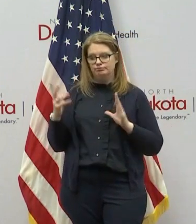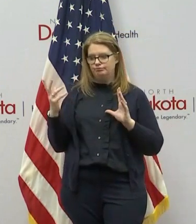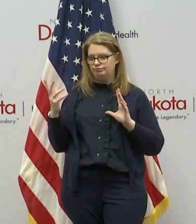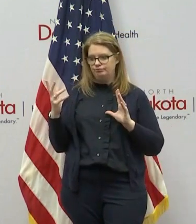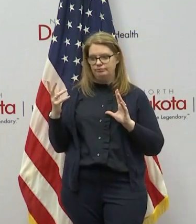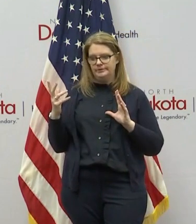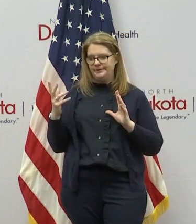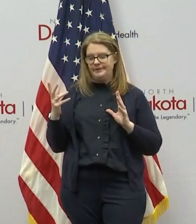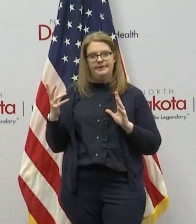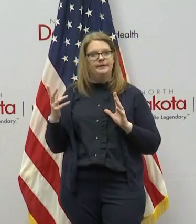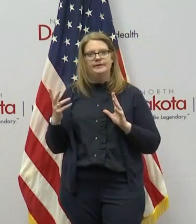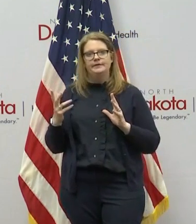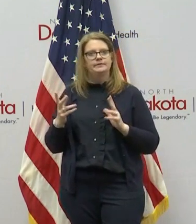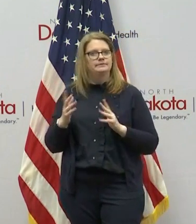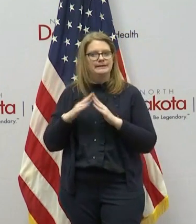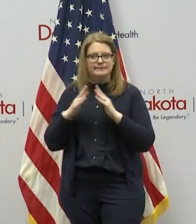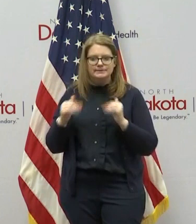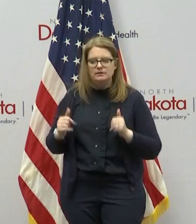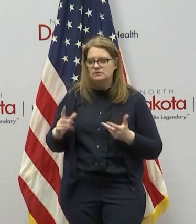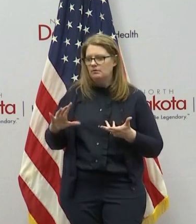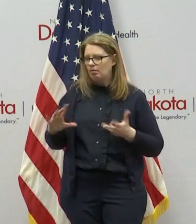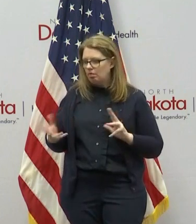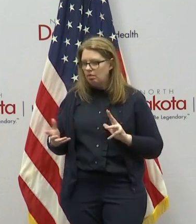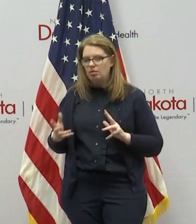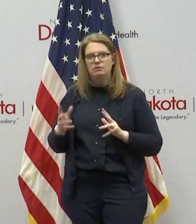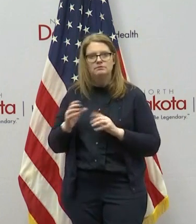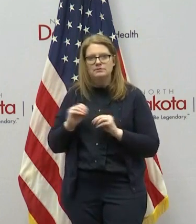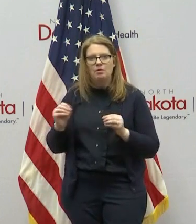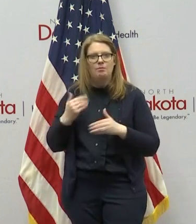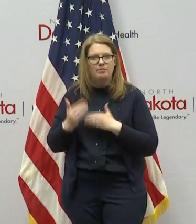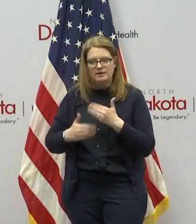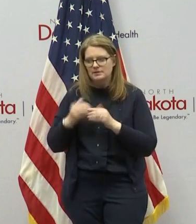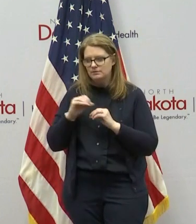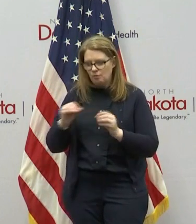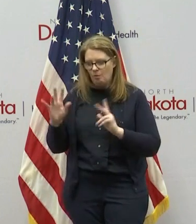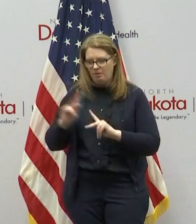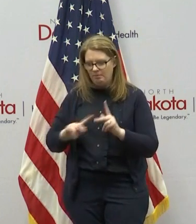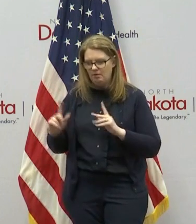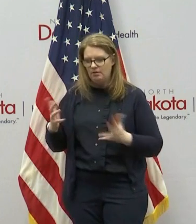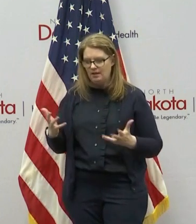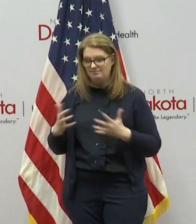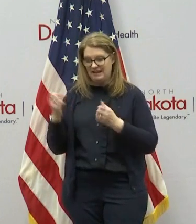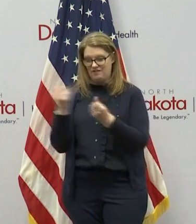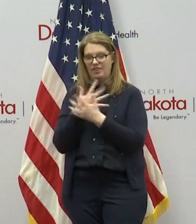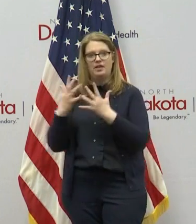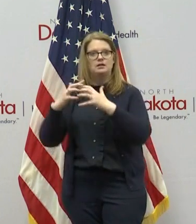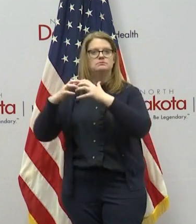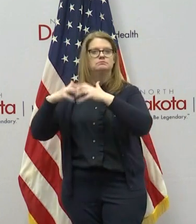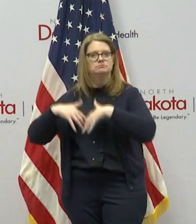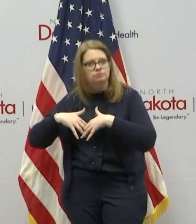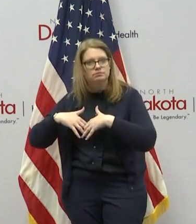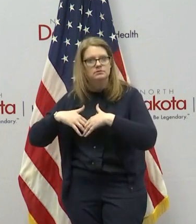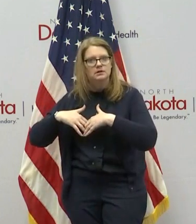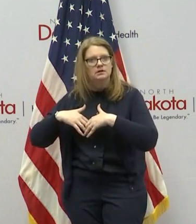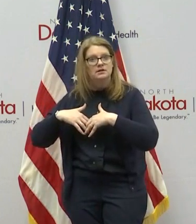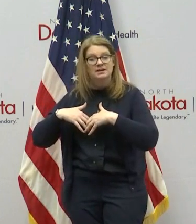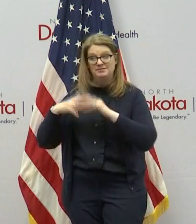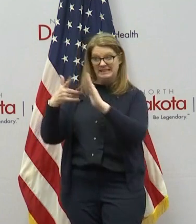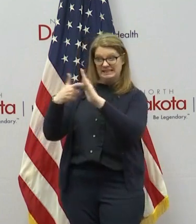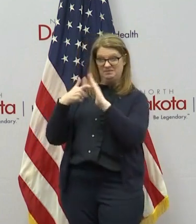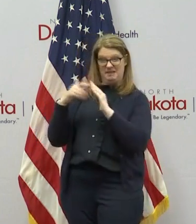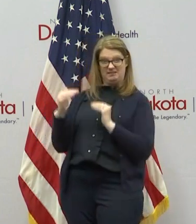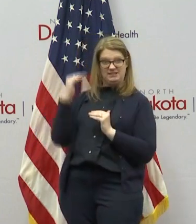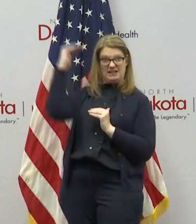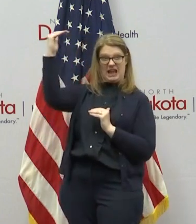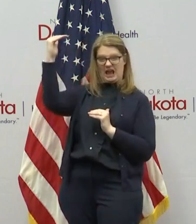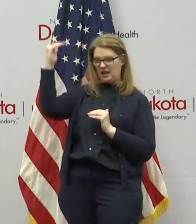the infrastructure, they didn't have the system, they didn't have the process, they didn't have the people to meet that demand of contact tracing,